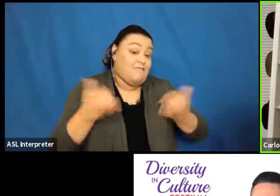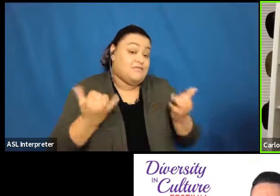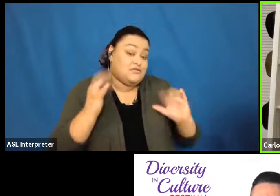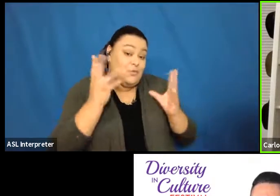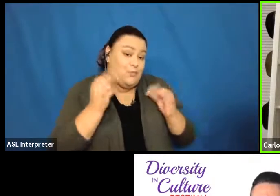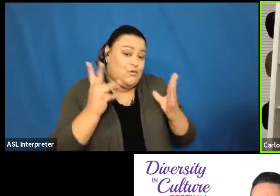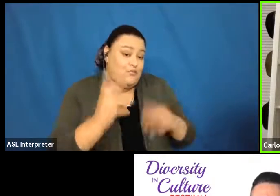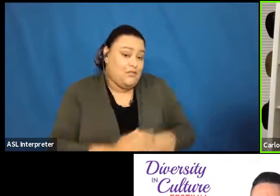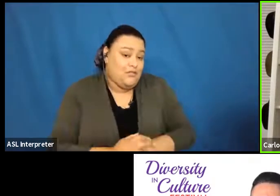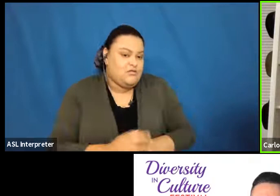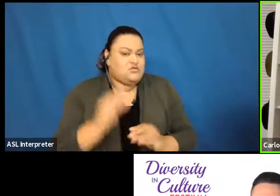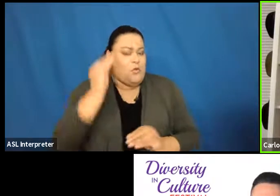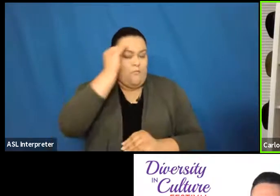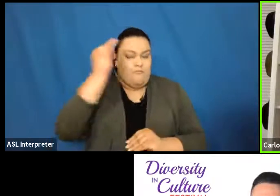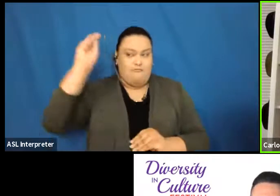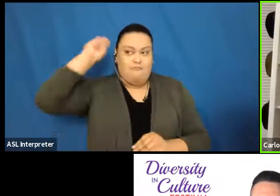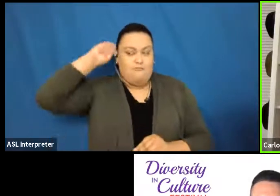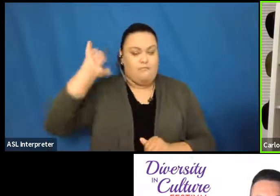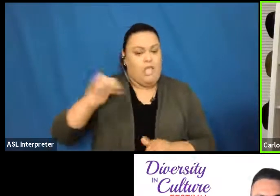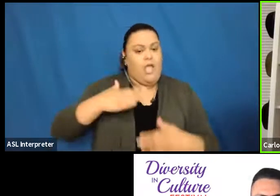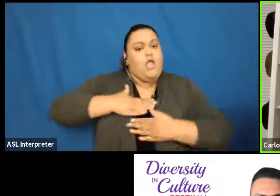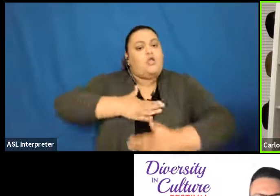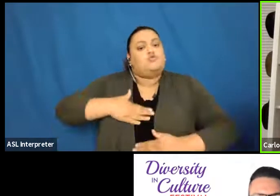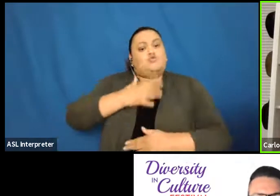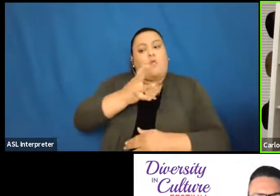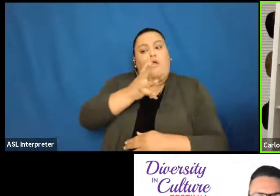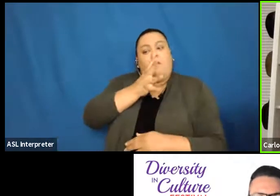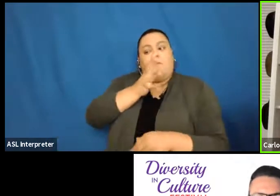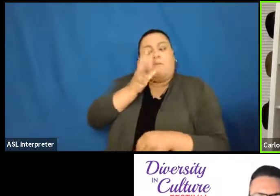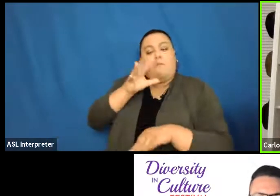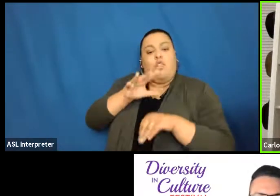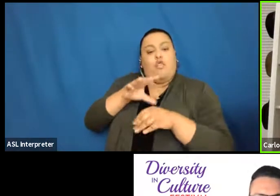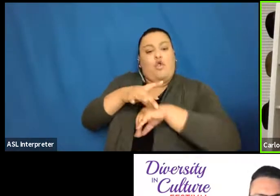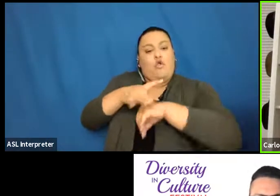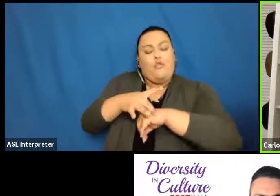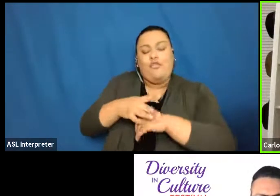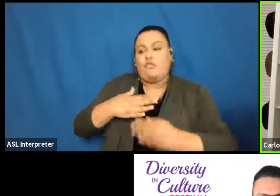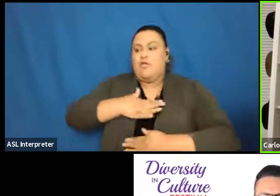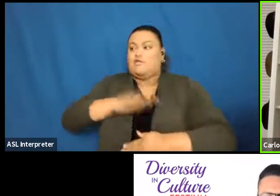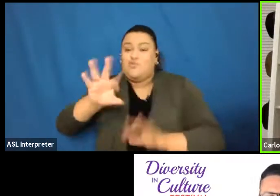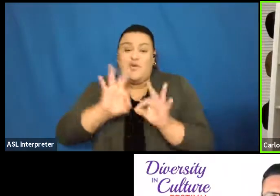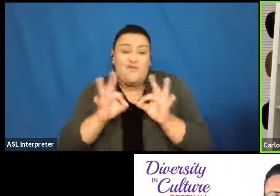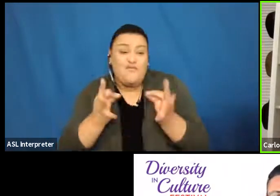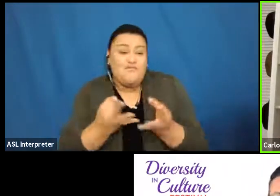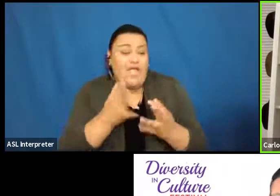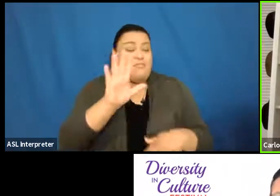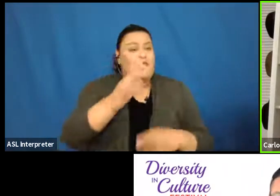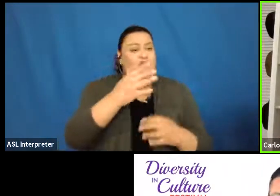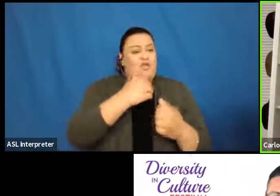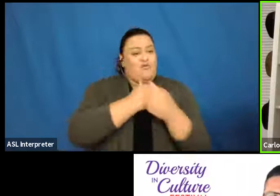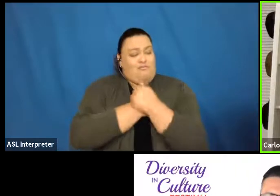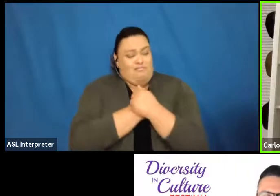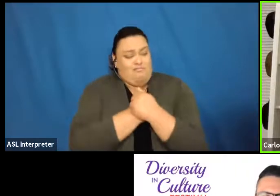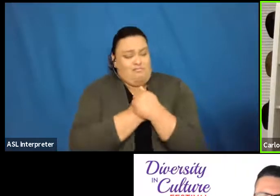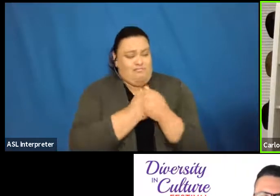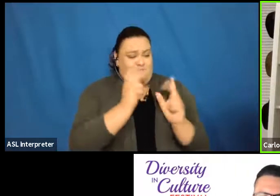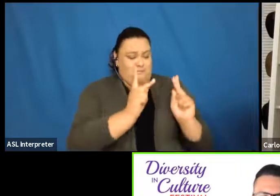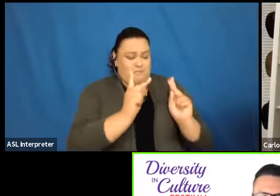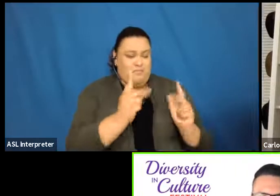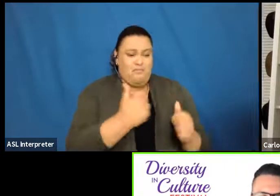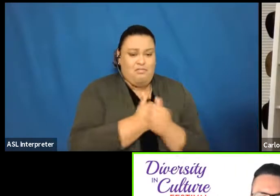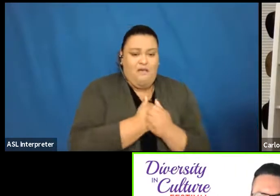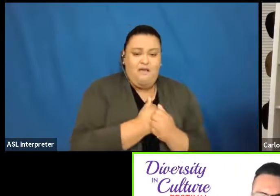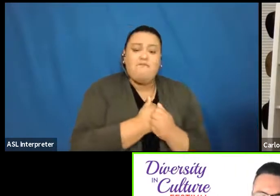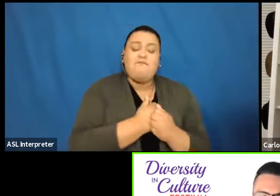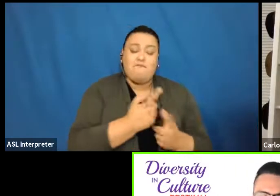and enjoy Mother Earth, enjoy your families, enjoy your loved ones. You know what I'm saying? We got a lot to live for. It sounds